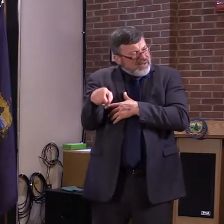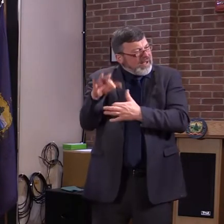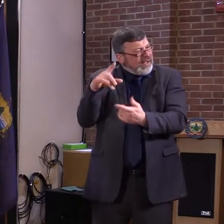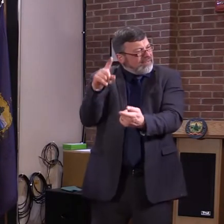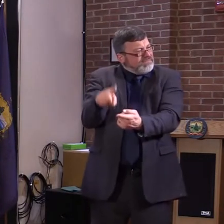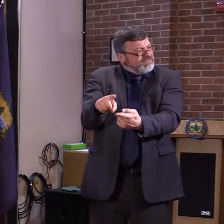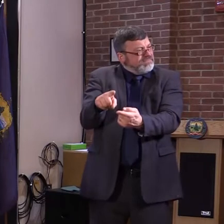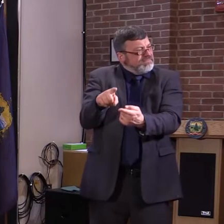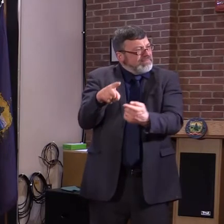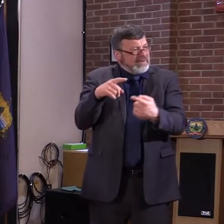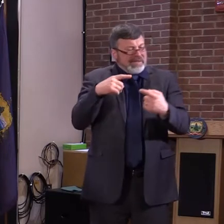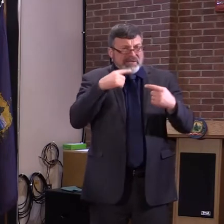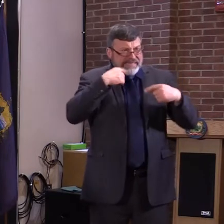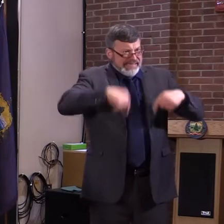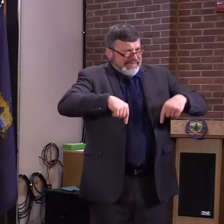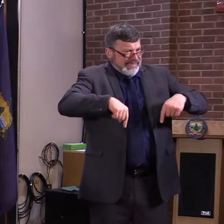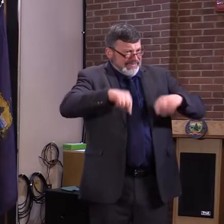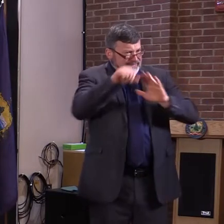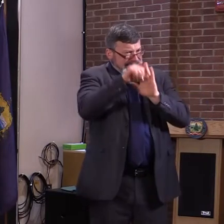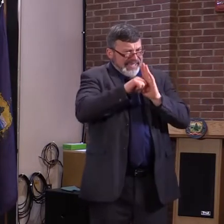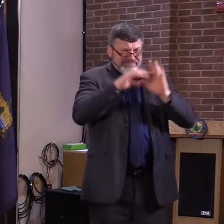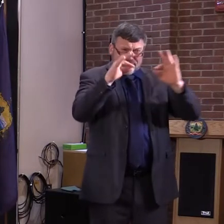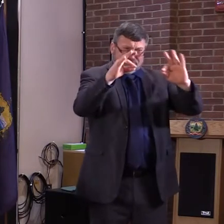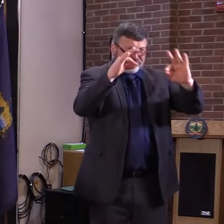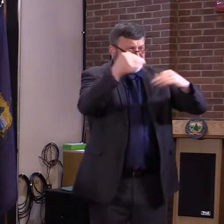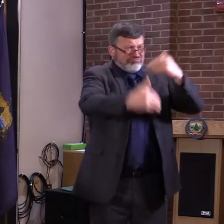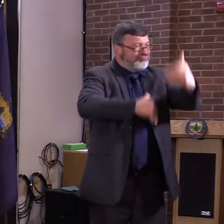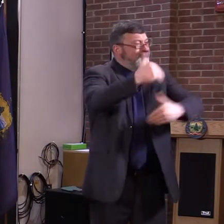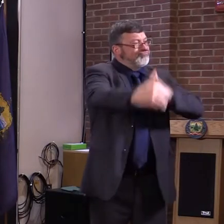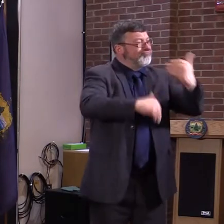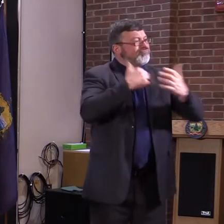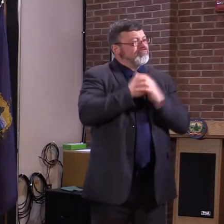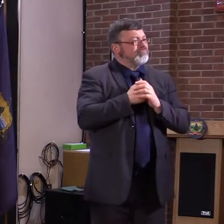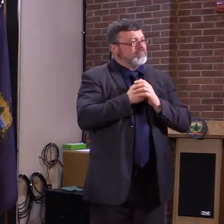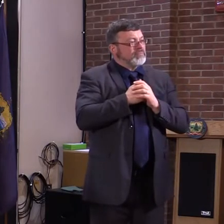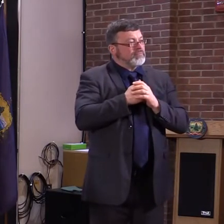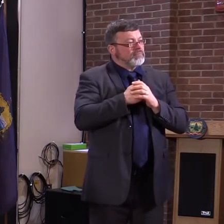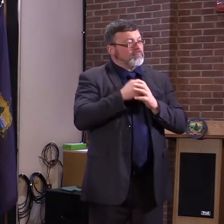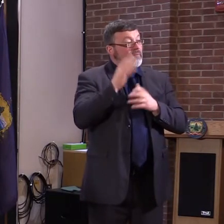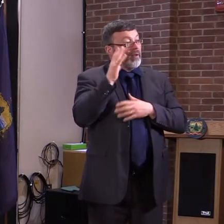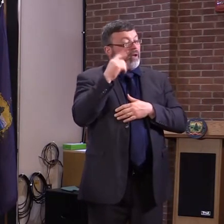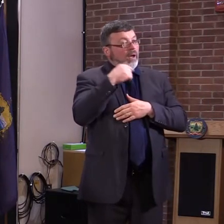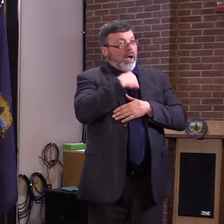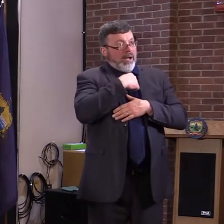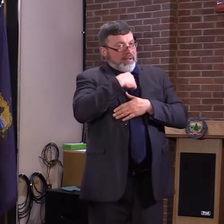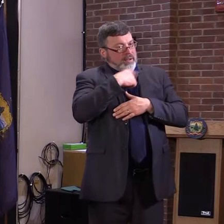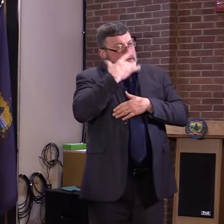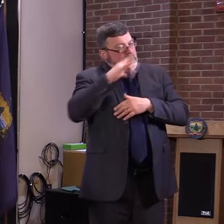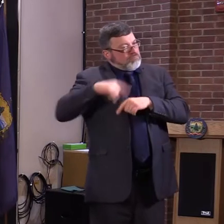So again, but at the same time, we've been able to do that without forcing people to do so.